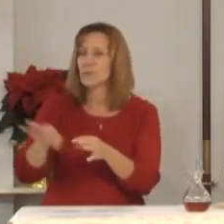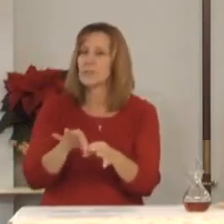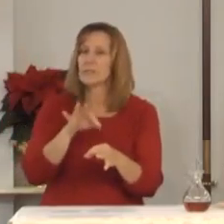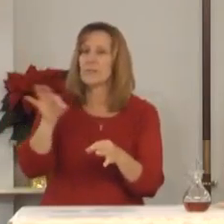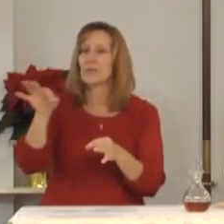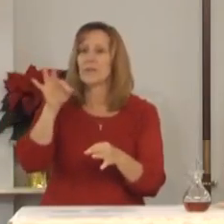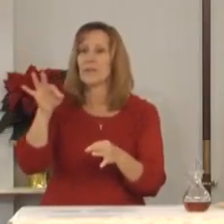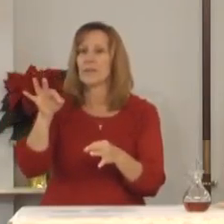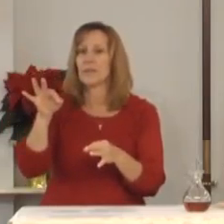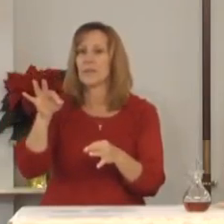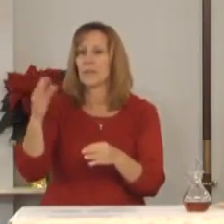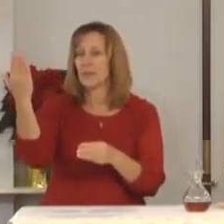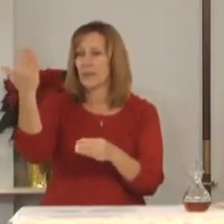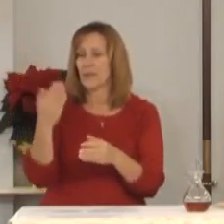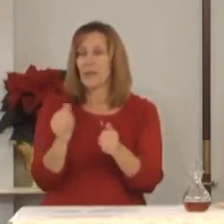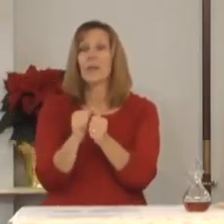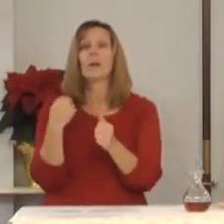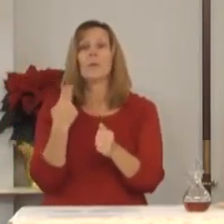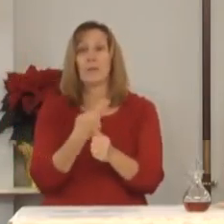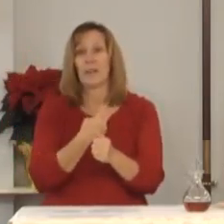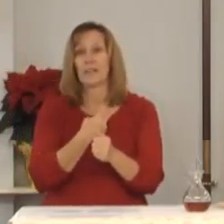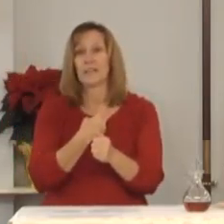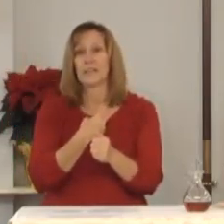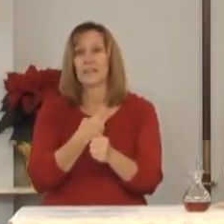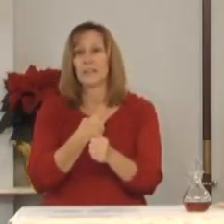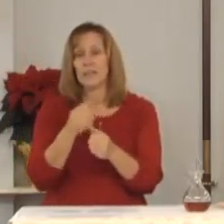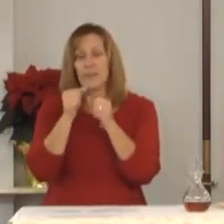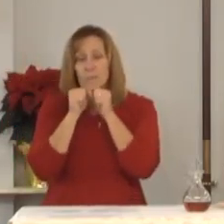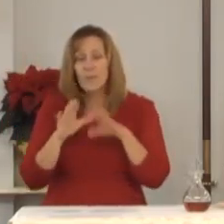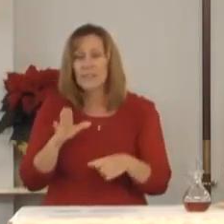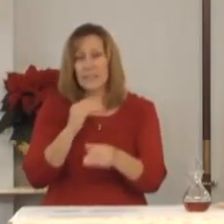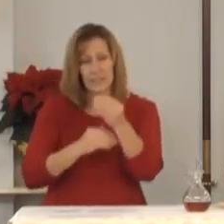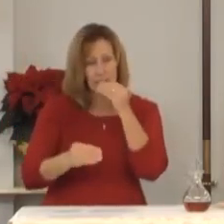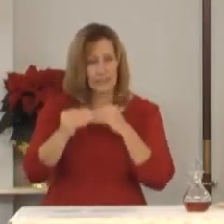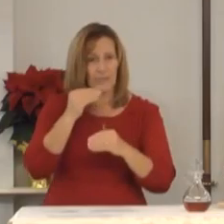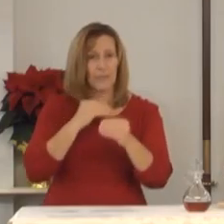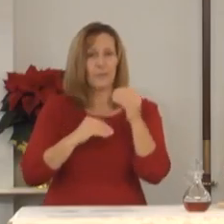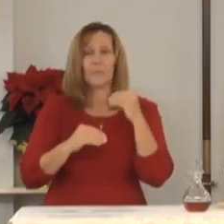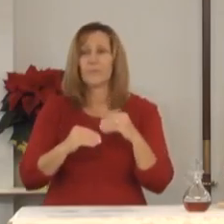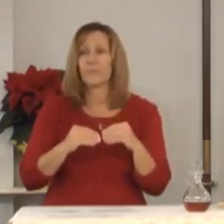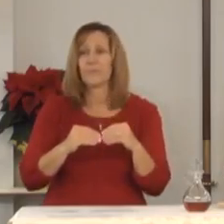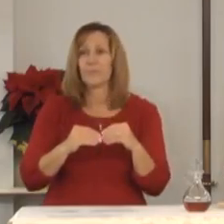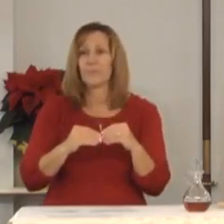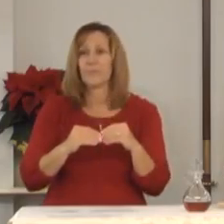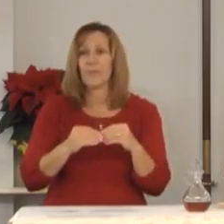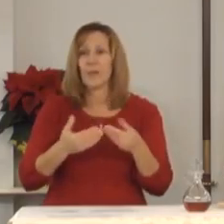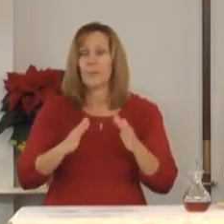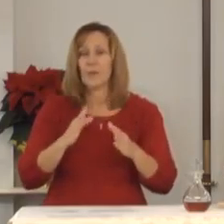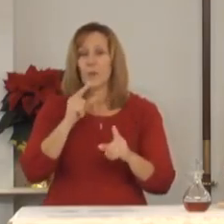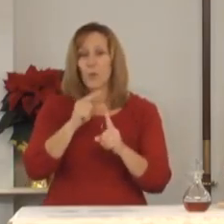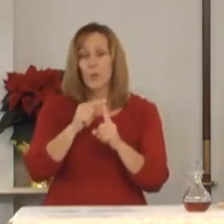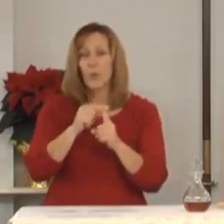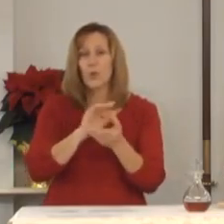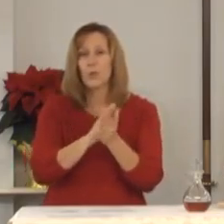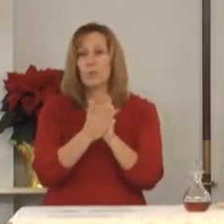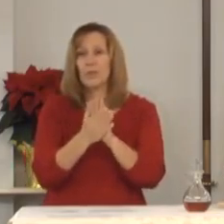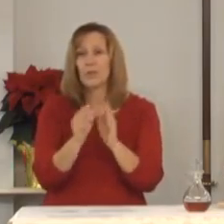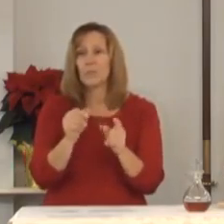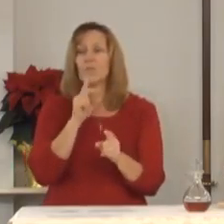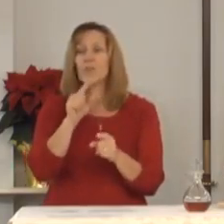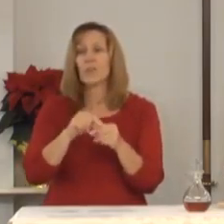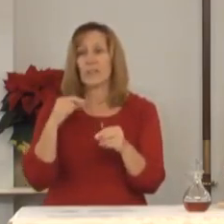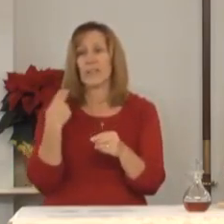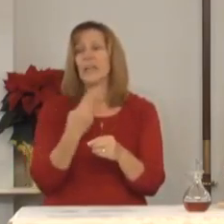Spirit. Come among us. Bless this meal. May your word take flesh